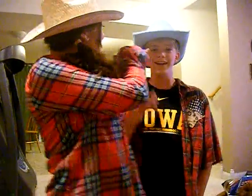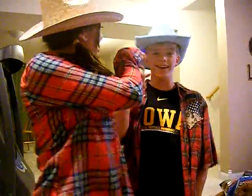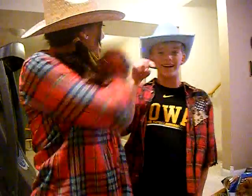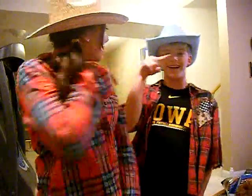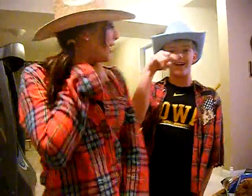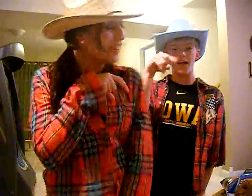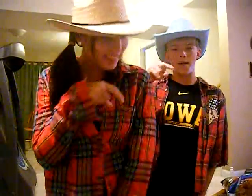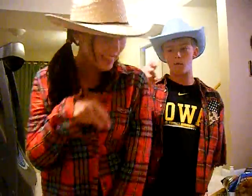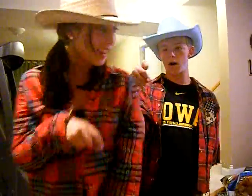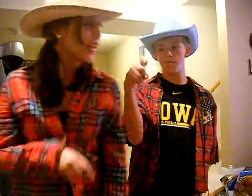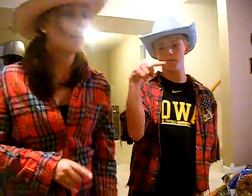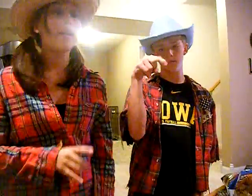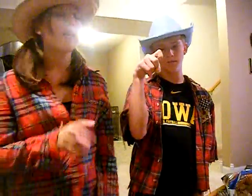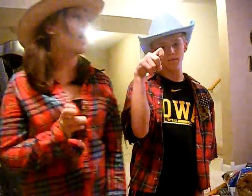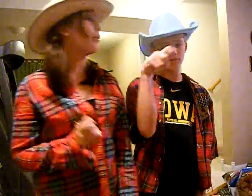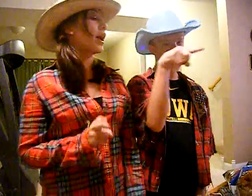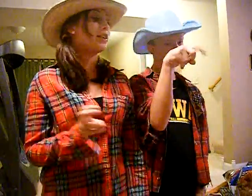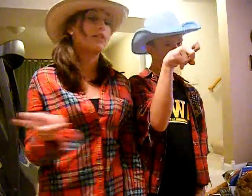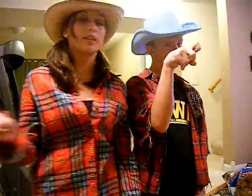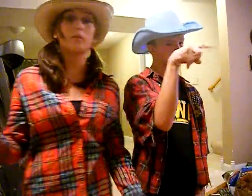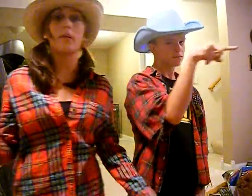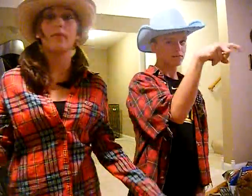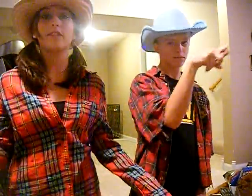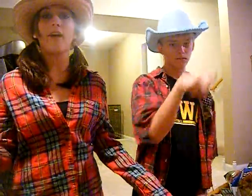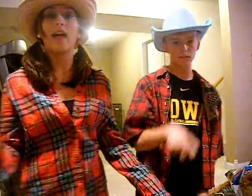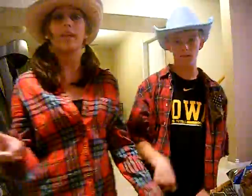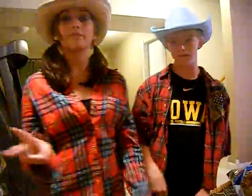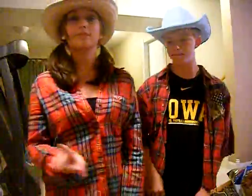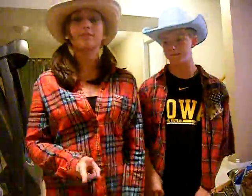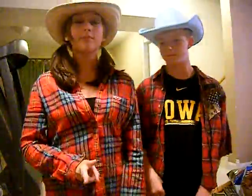jellyfish worm no we got to do this in remembrance of